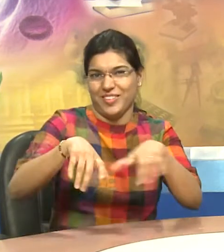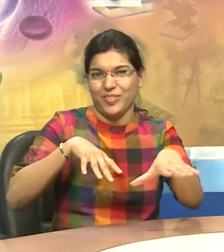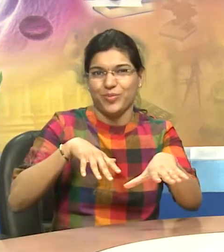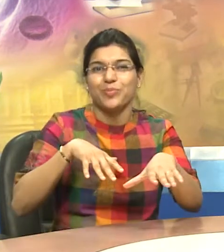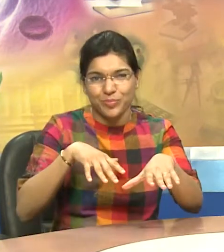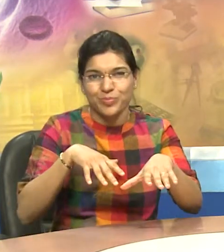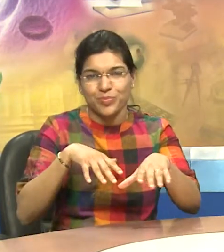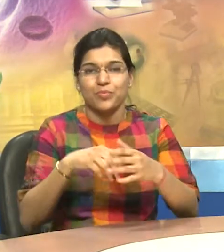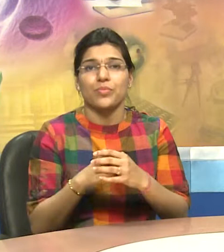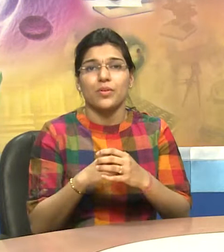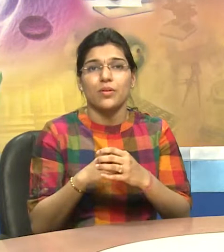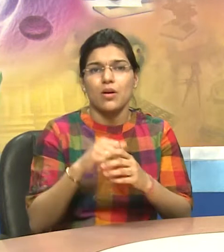persons who lives in town